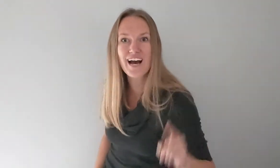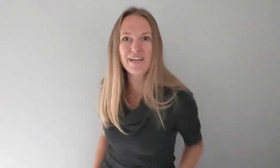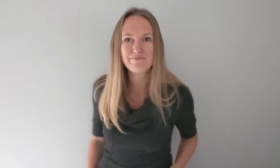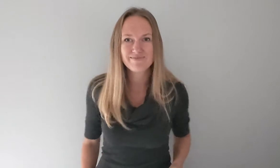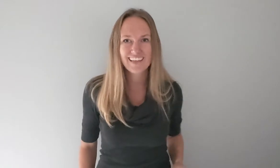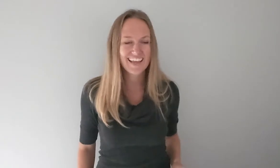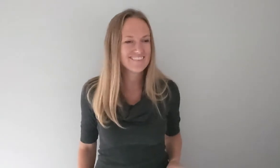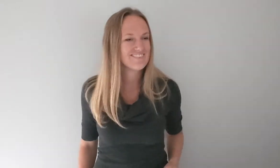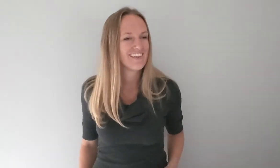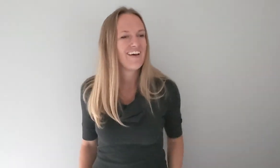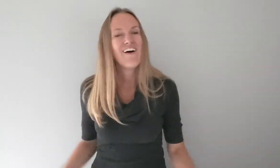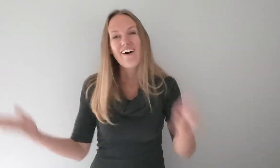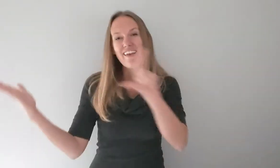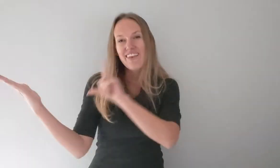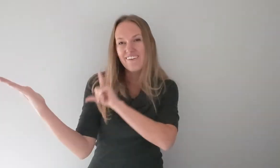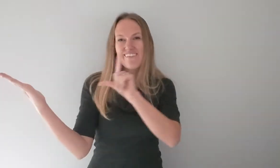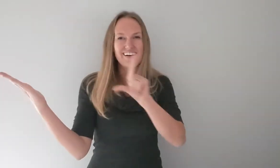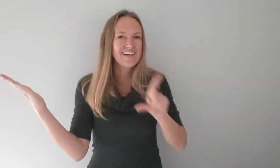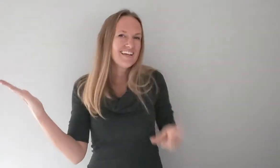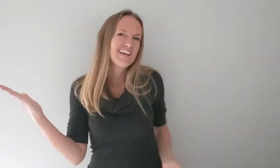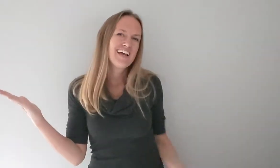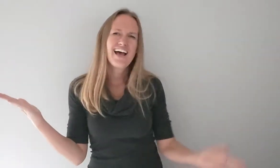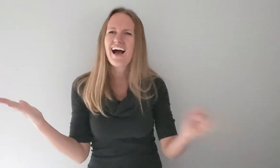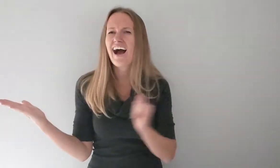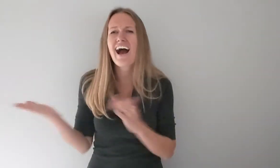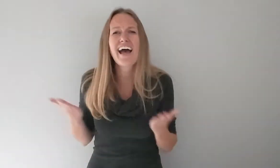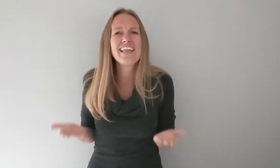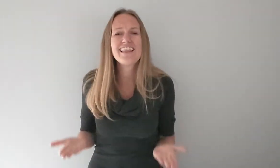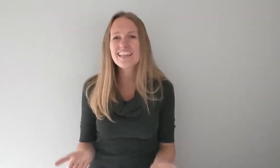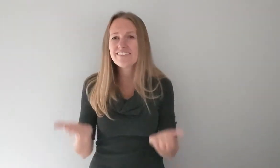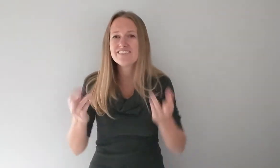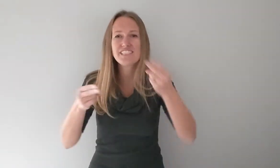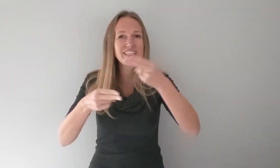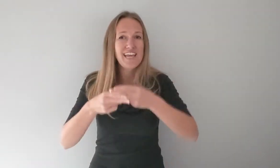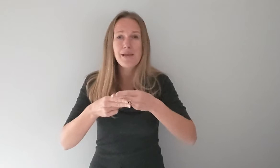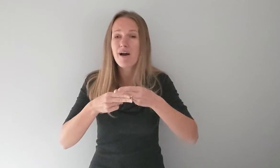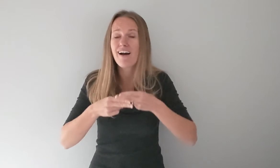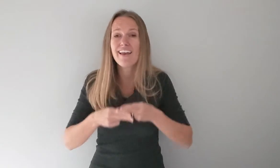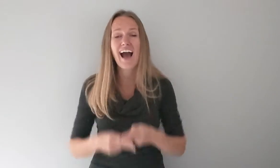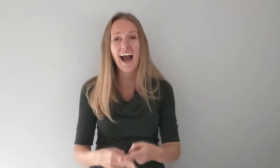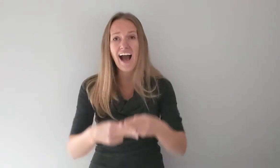time, okay? Lord, I lift your name on